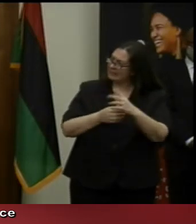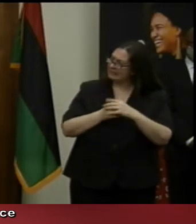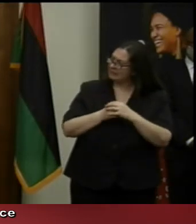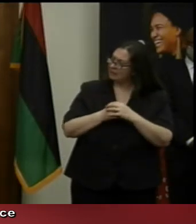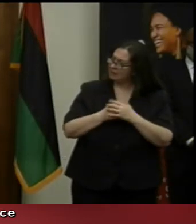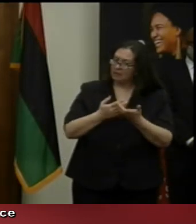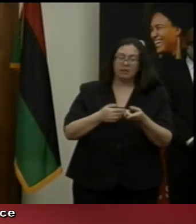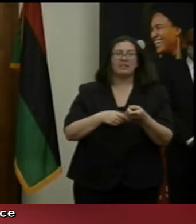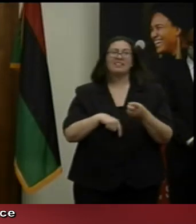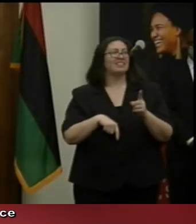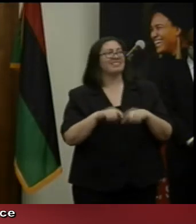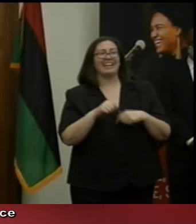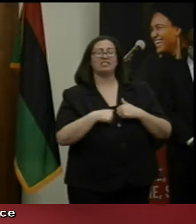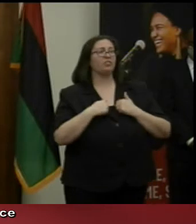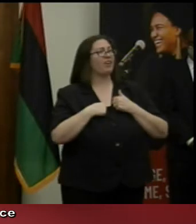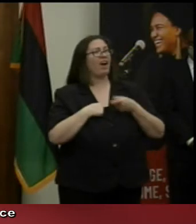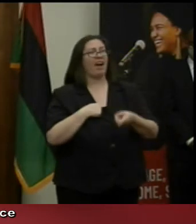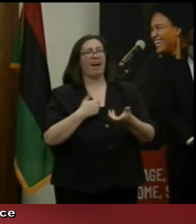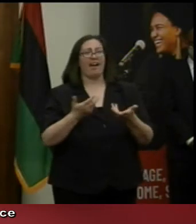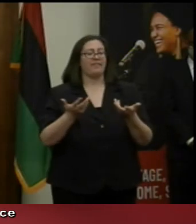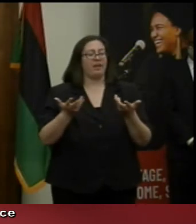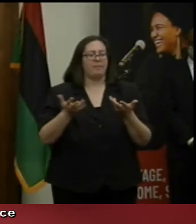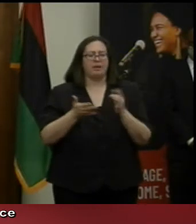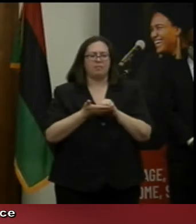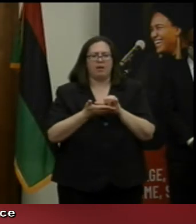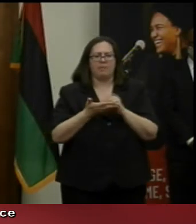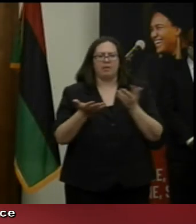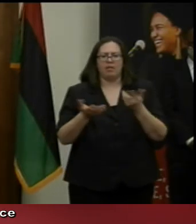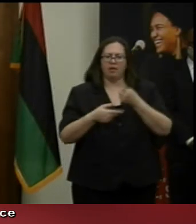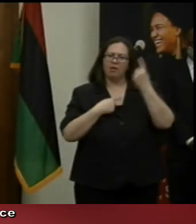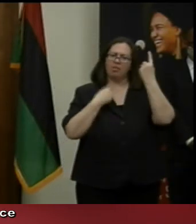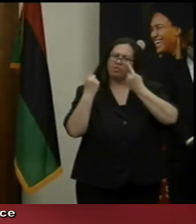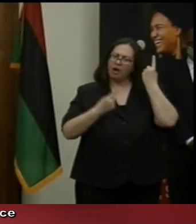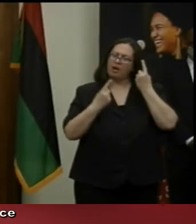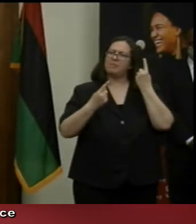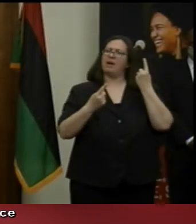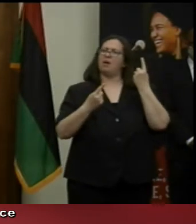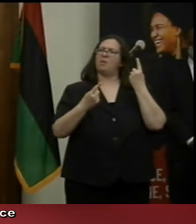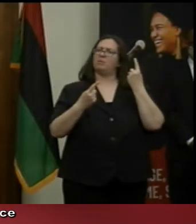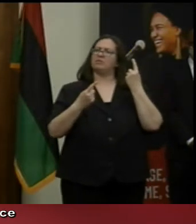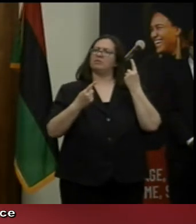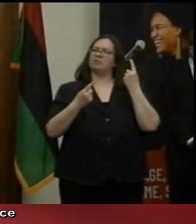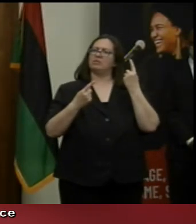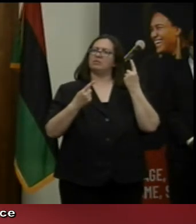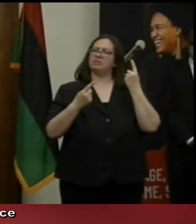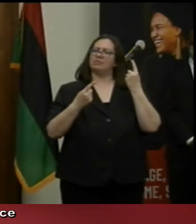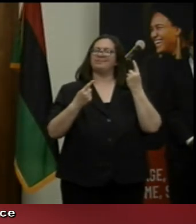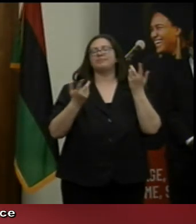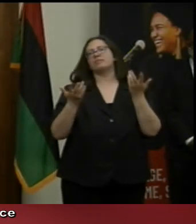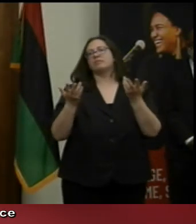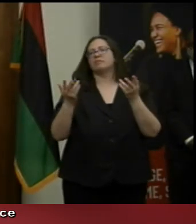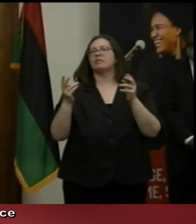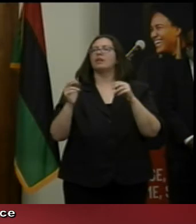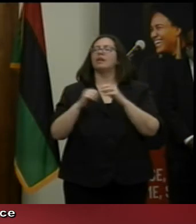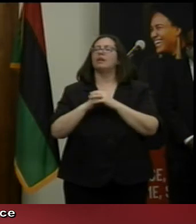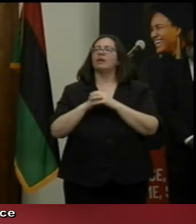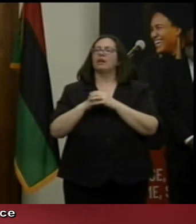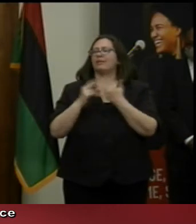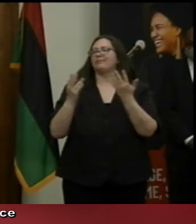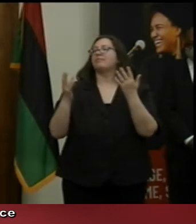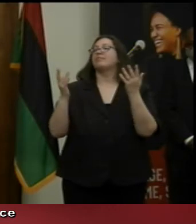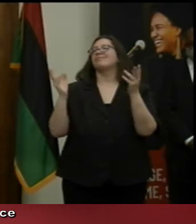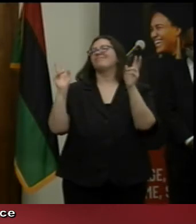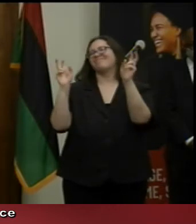She can't survive. There's just no way. Is there any thought to extending what's considered essential?